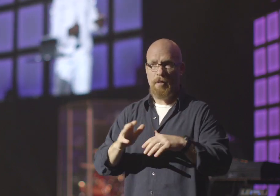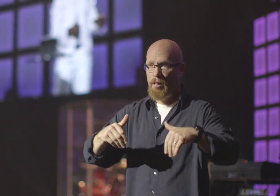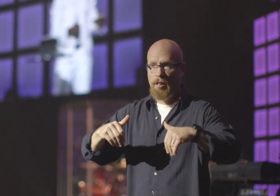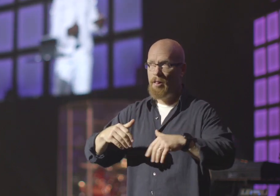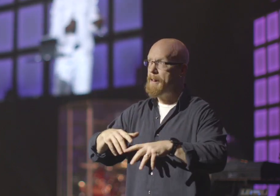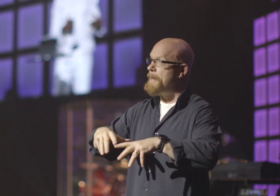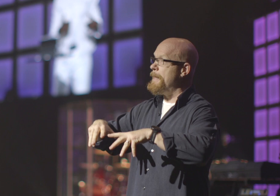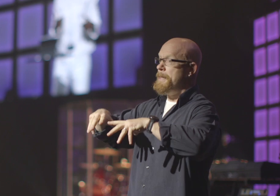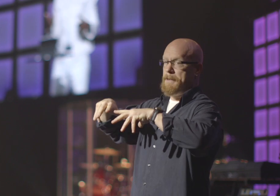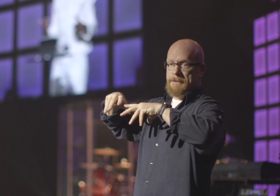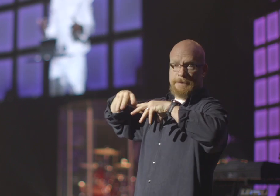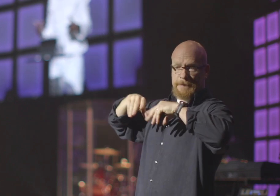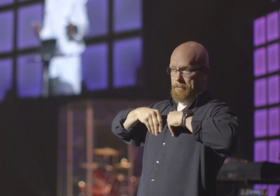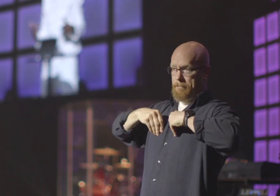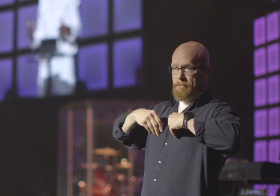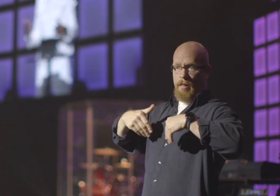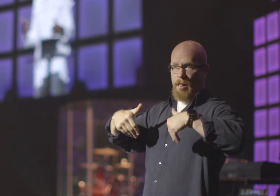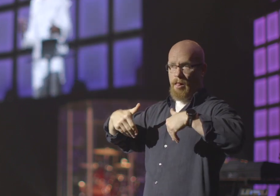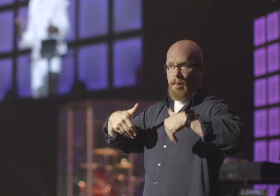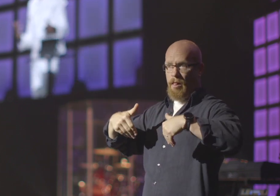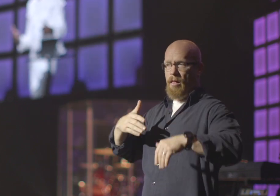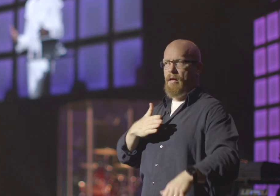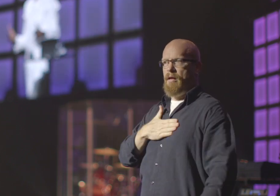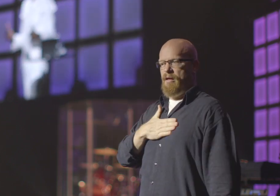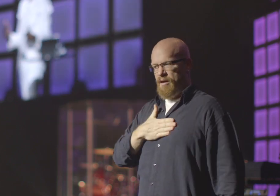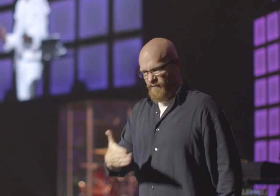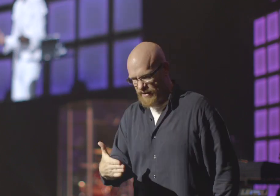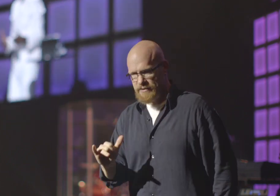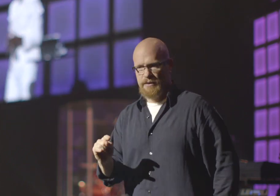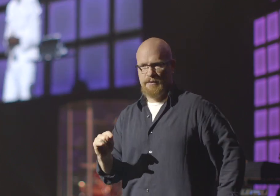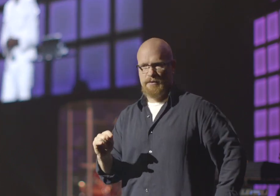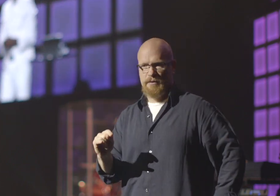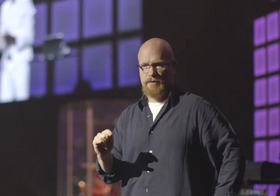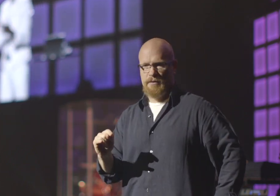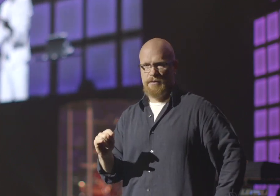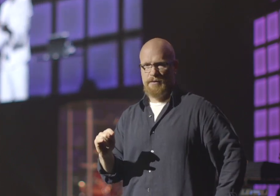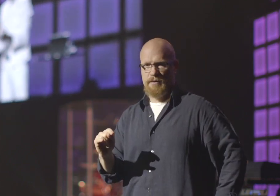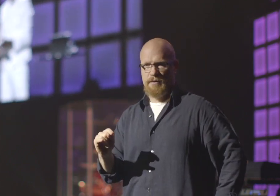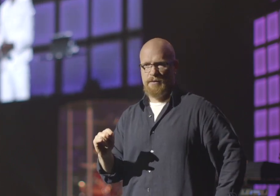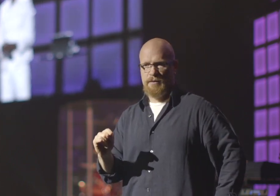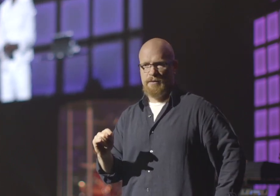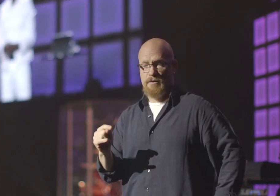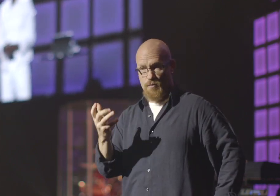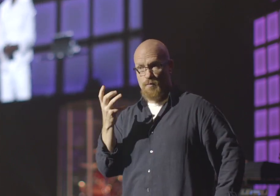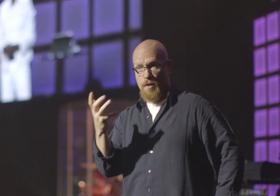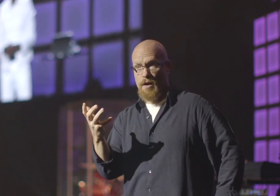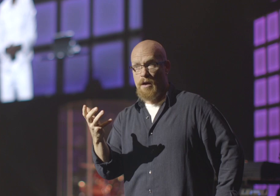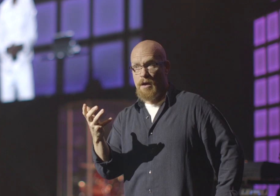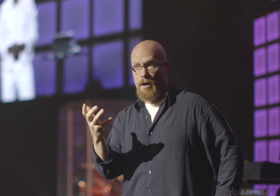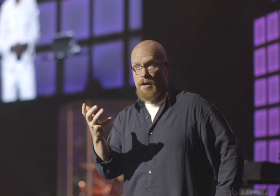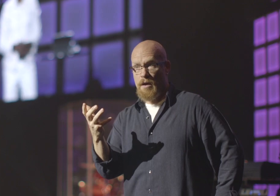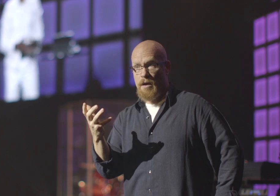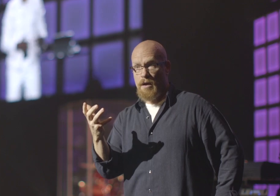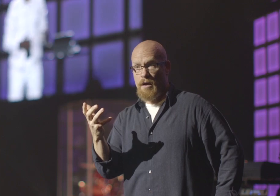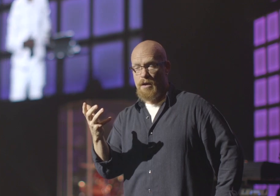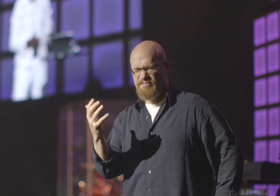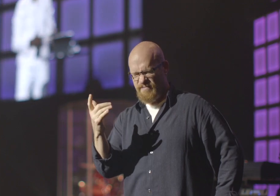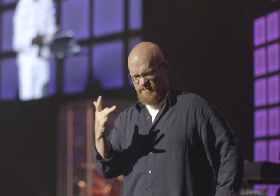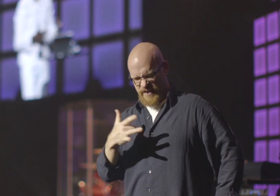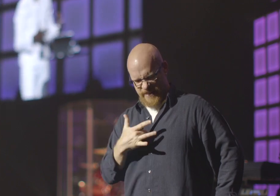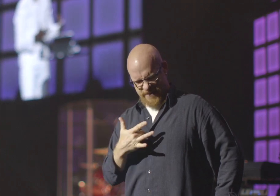personal Savior or confessed him as the Lord of your life, but you would like to this morning, you're saying, you know